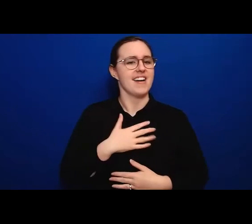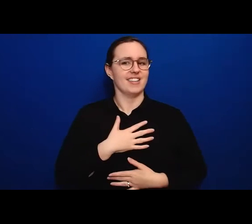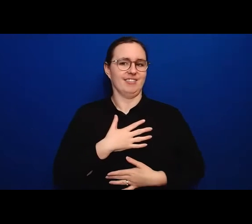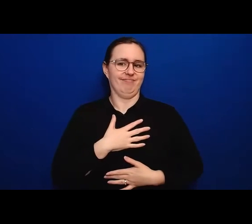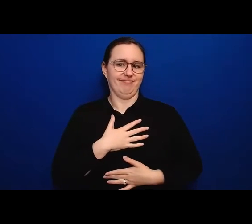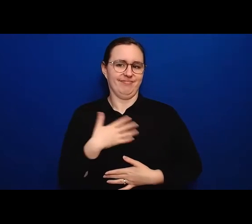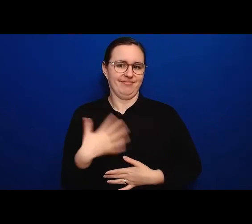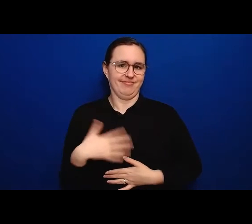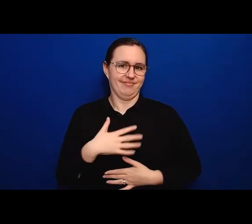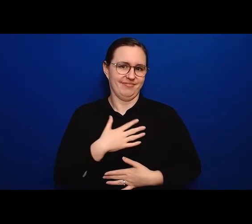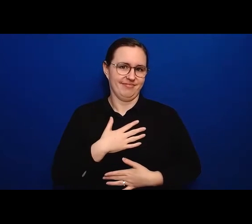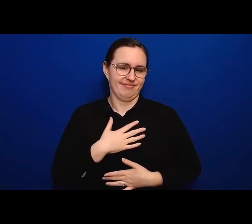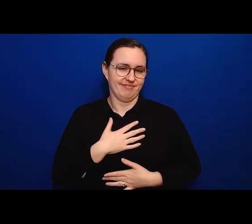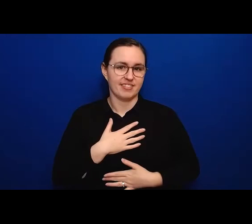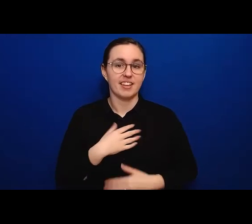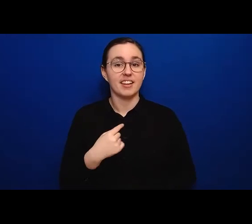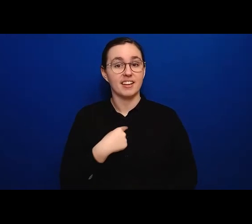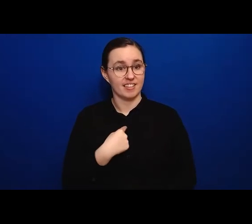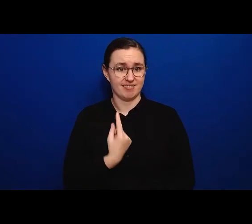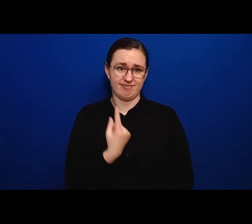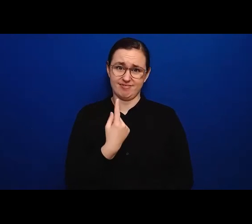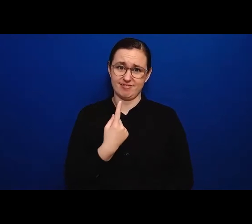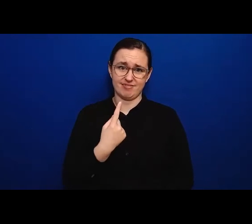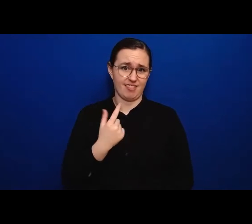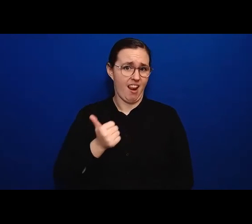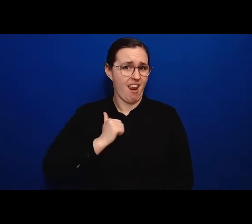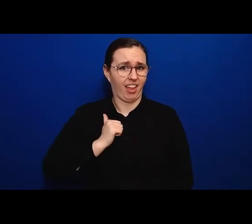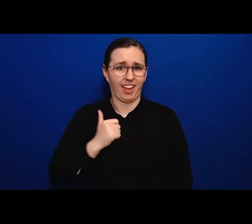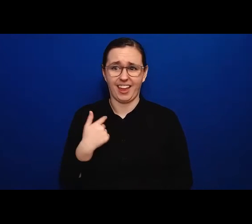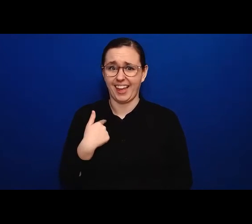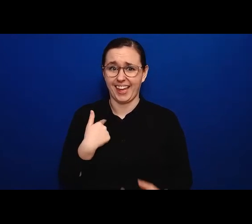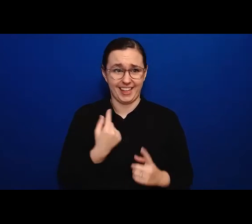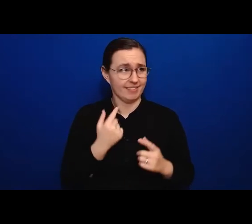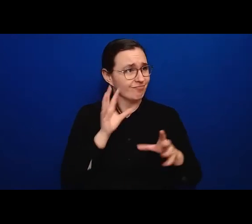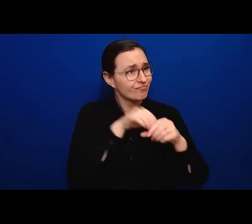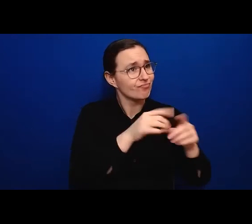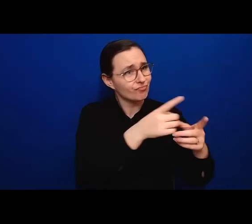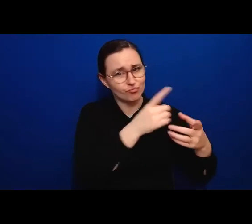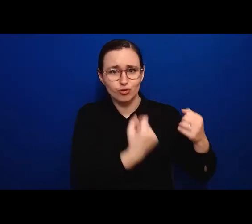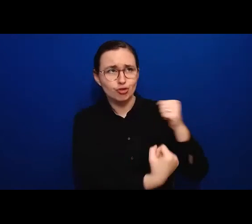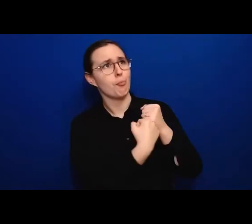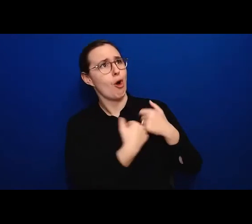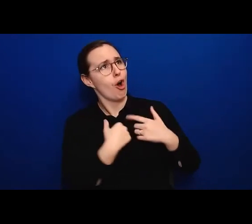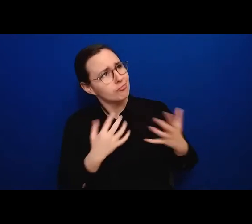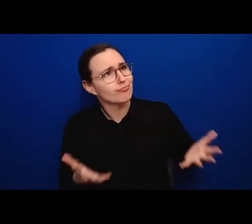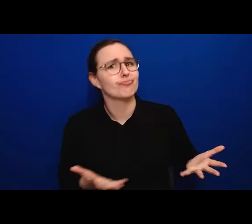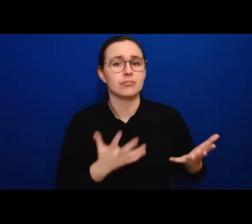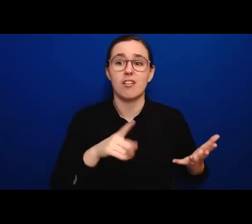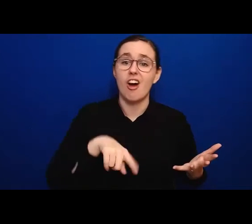opportunity or the same luck. Other people don't have the same luck or opportunities I had, but I think that the youth with disabilities, we also